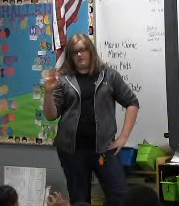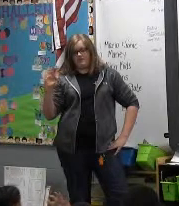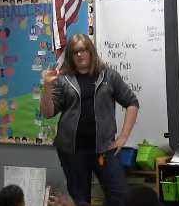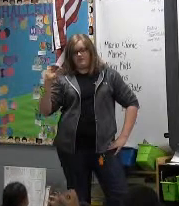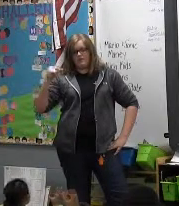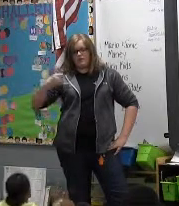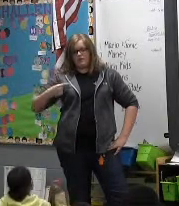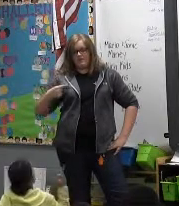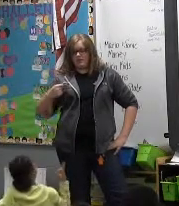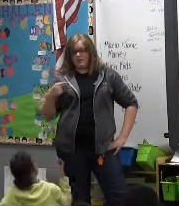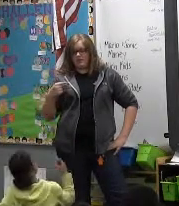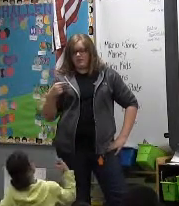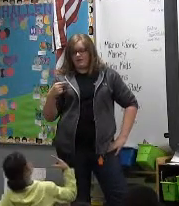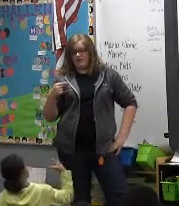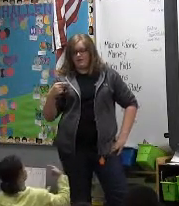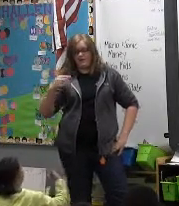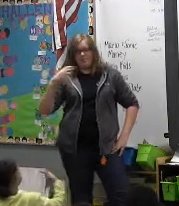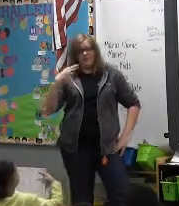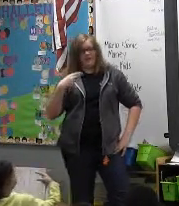F, G,